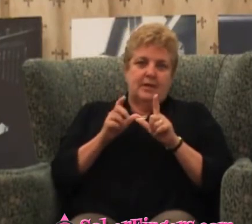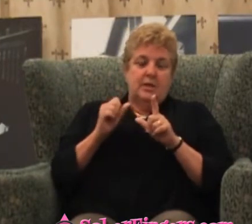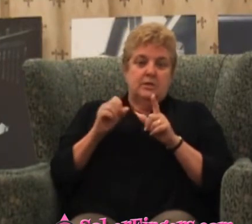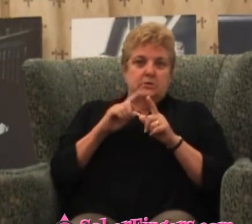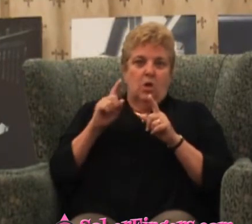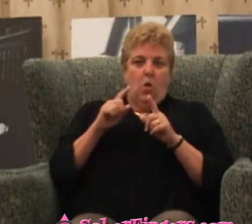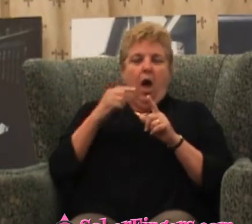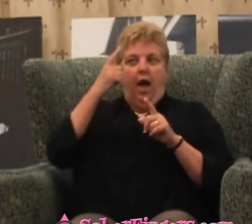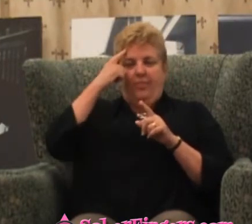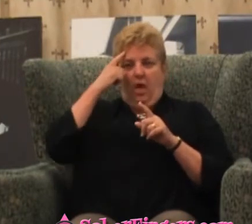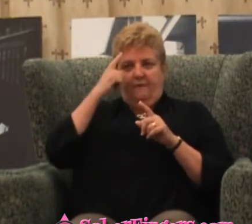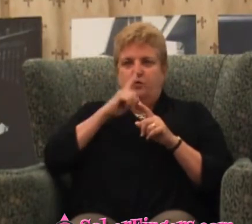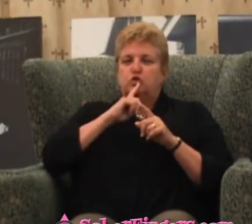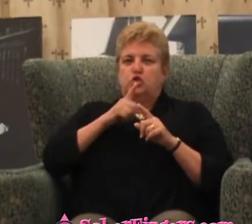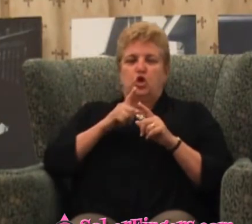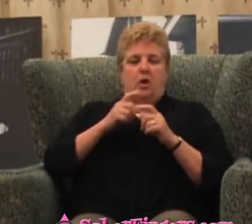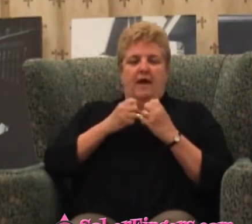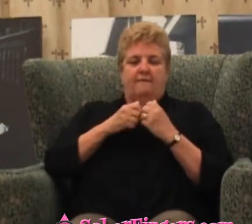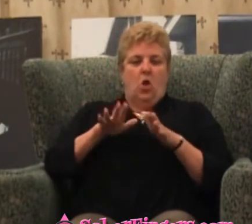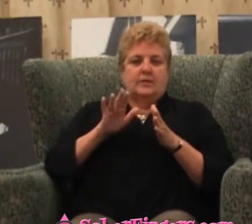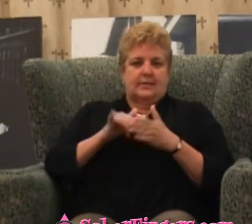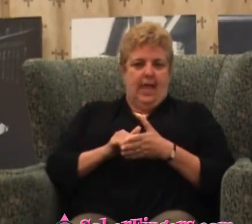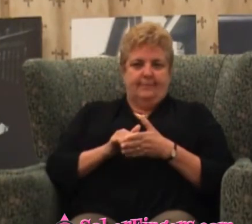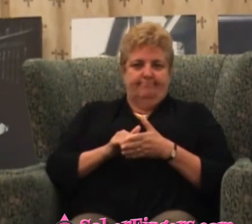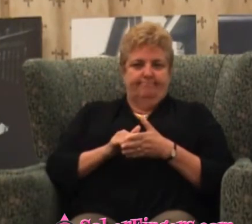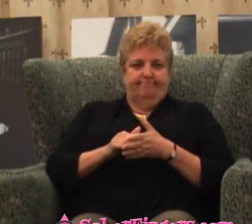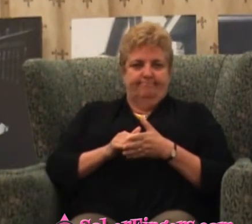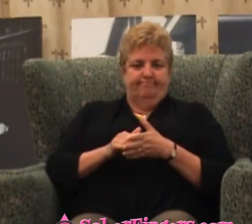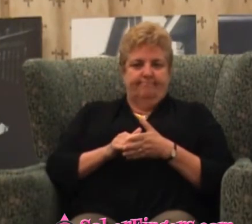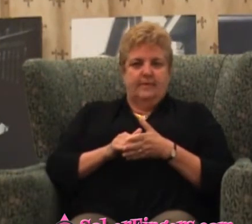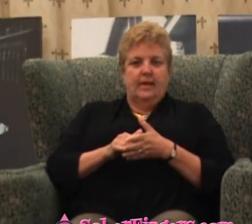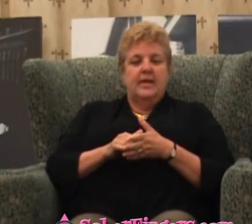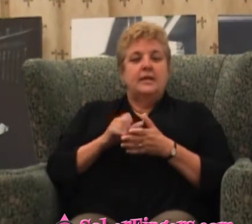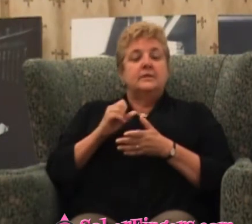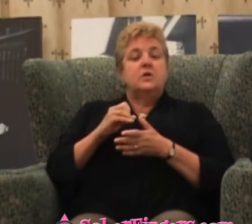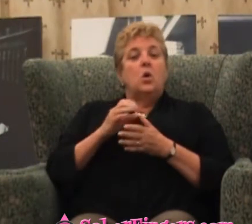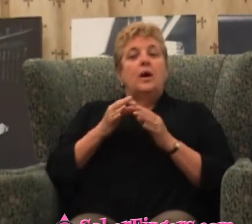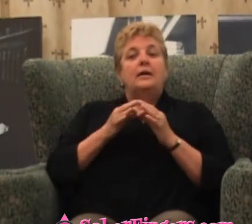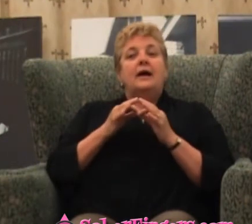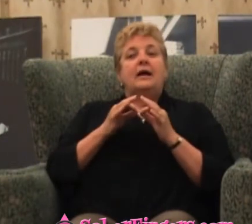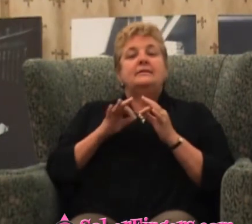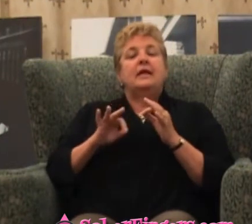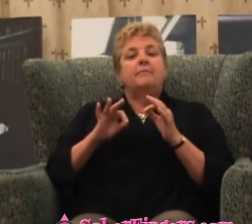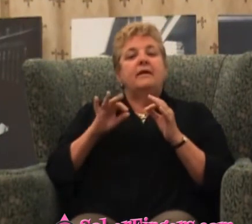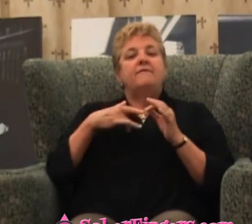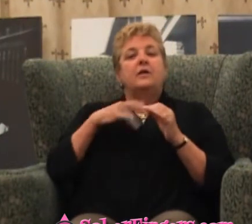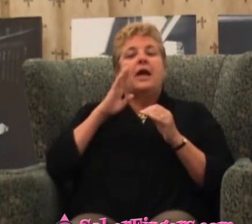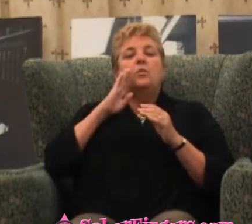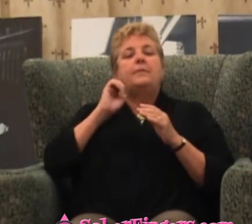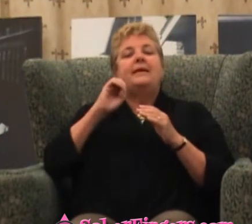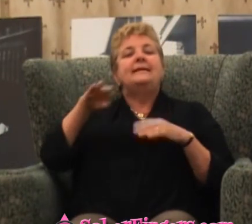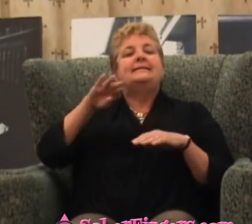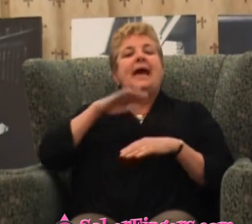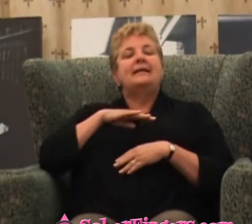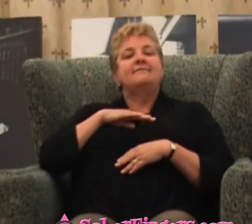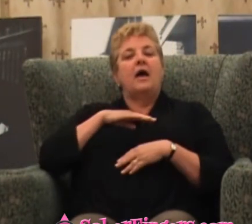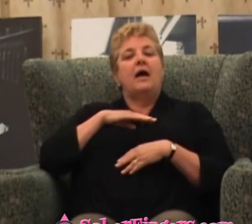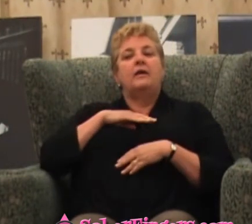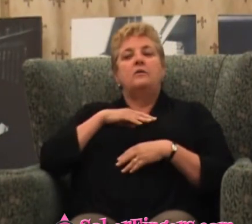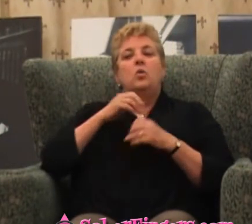lost this dream that I'd had when I was growing up. So I was simply going to be satisfied with whatever they could do for me when I was at this sober living.